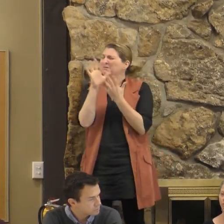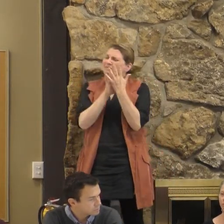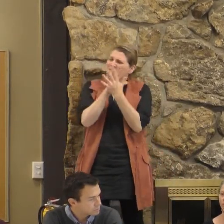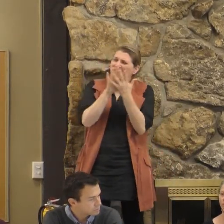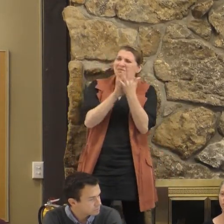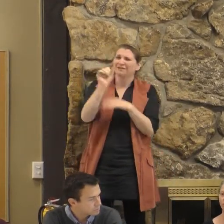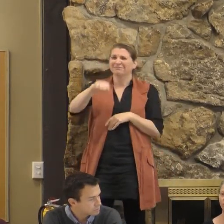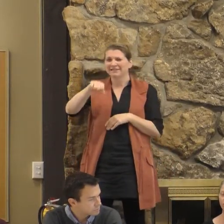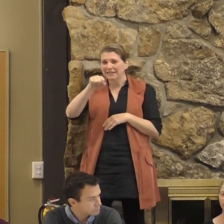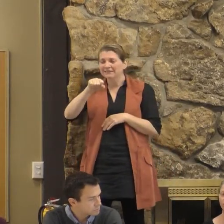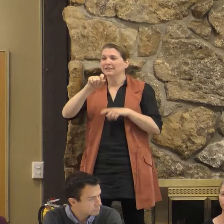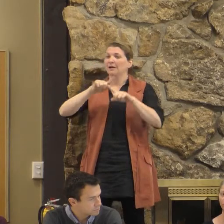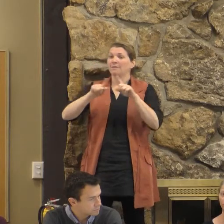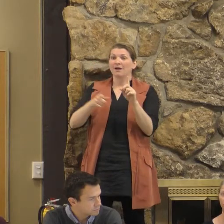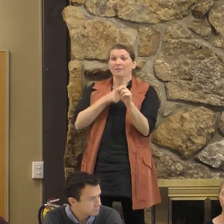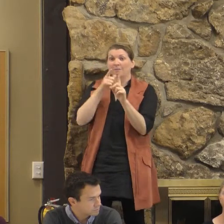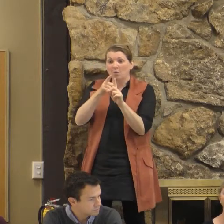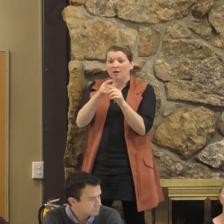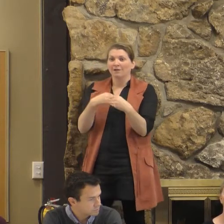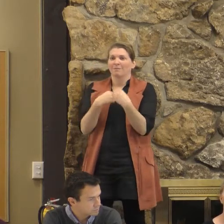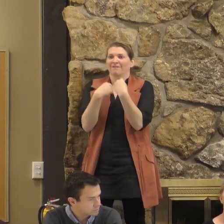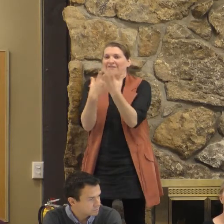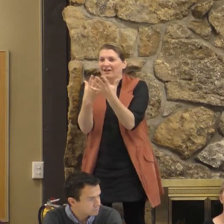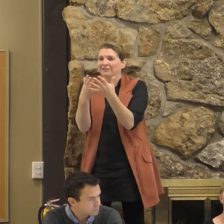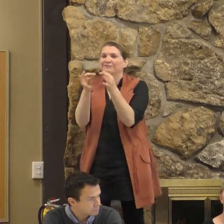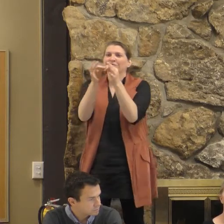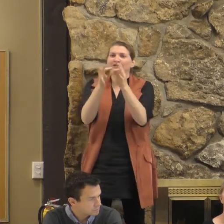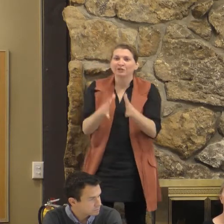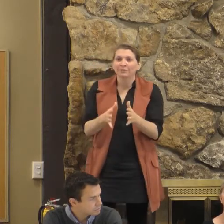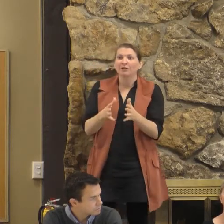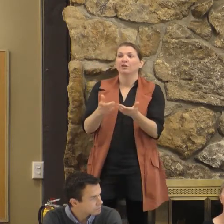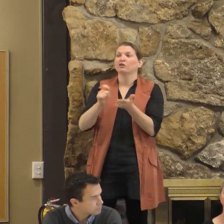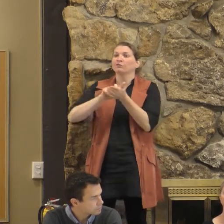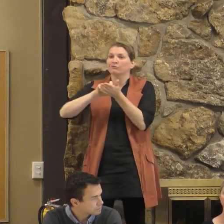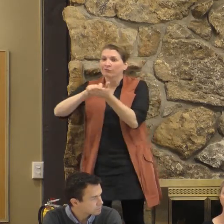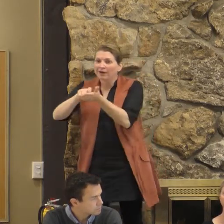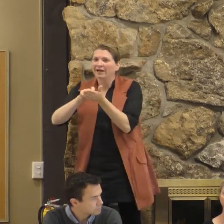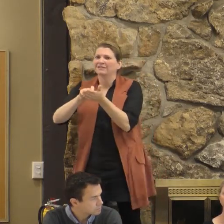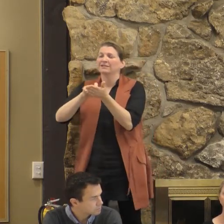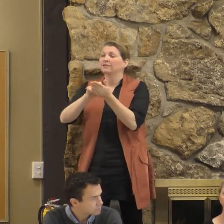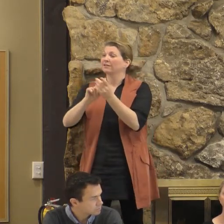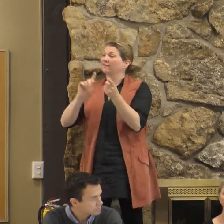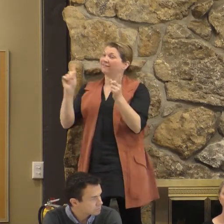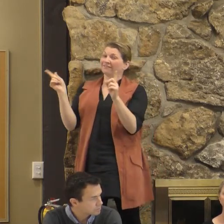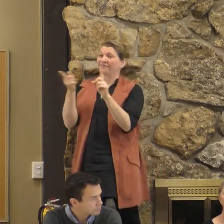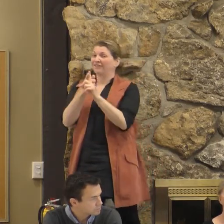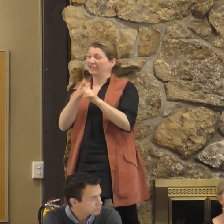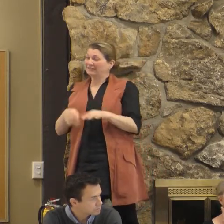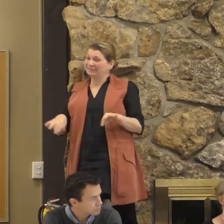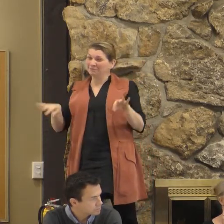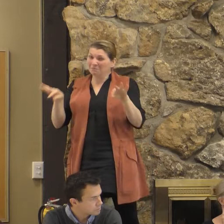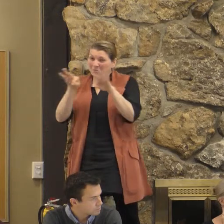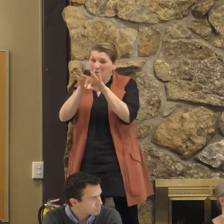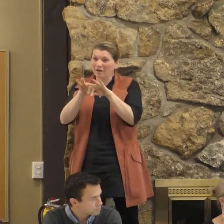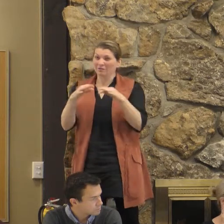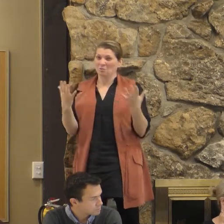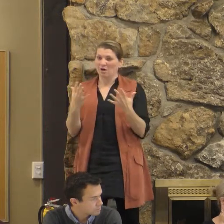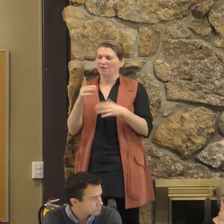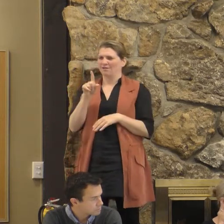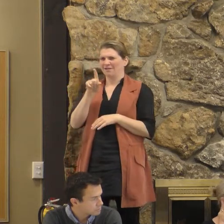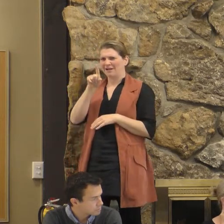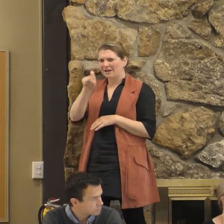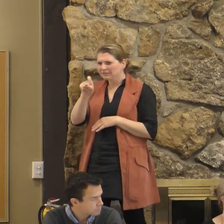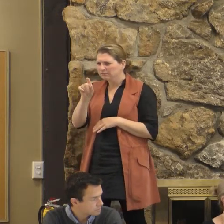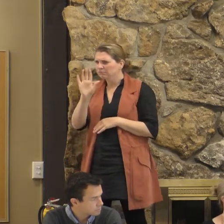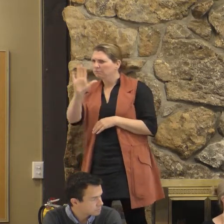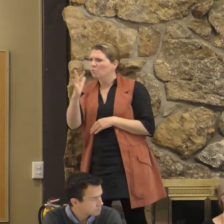That could be a sign language interpreter, writing notes, etc. But talk with the person to figure out what he or she may want. There are some